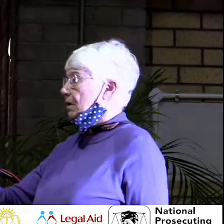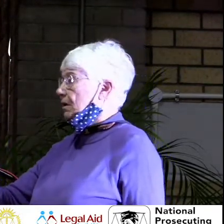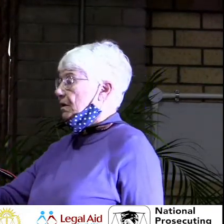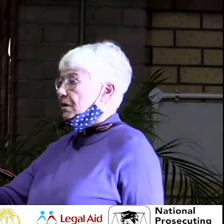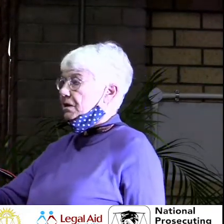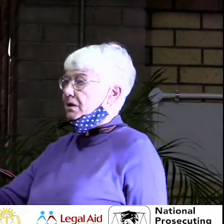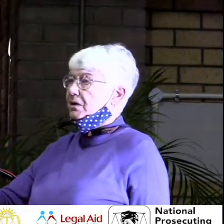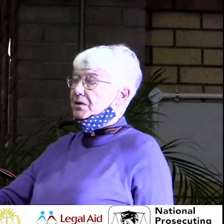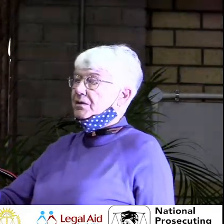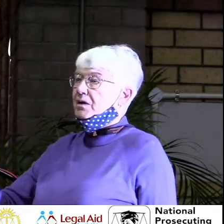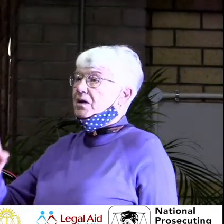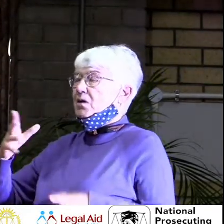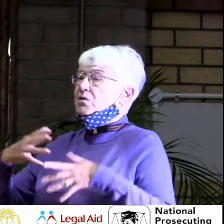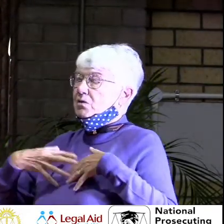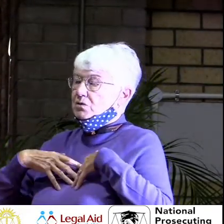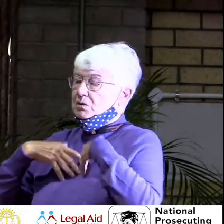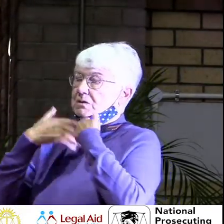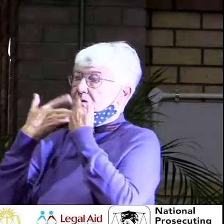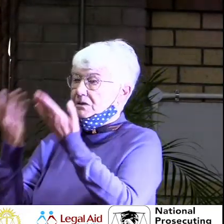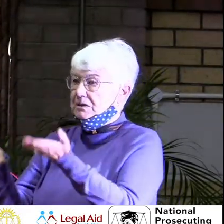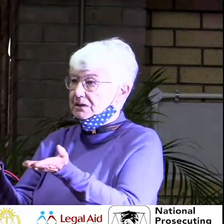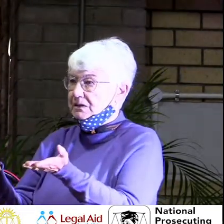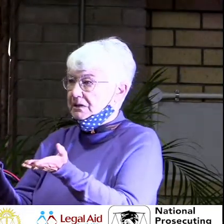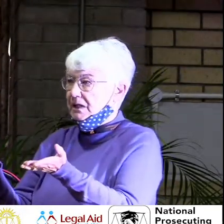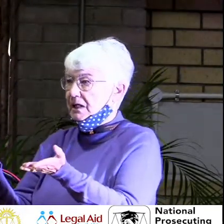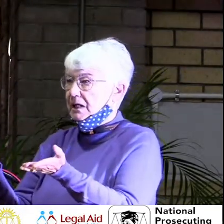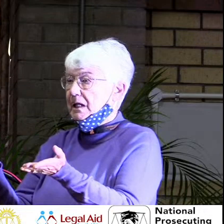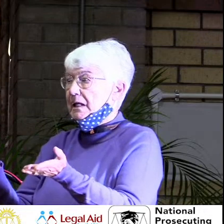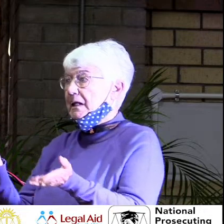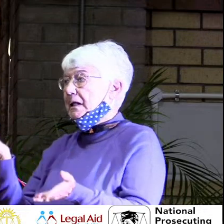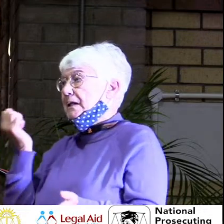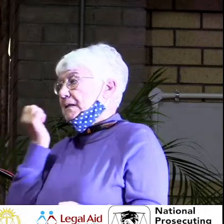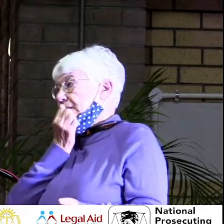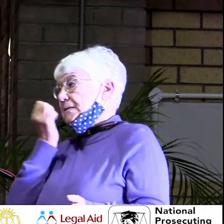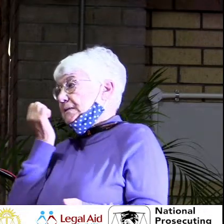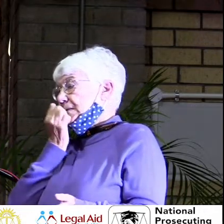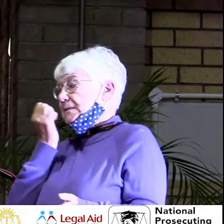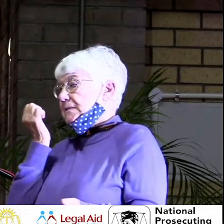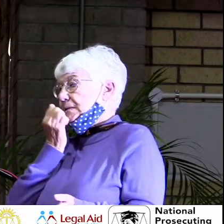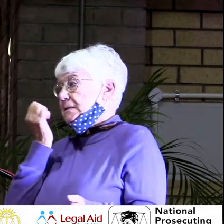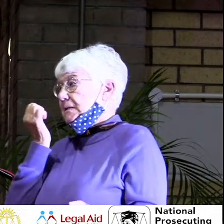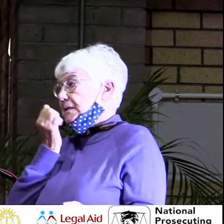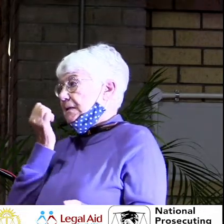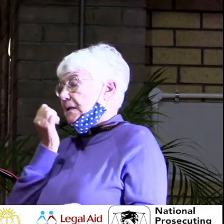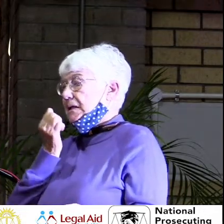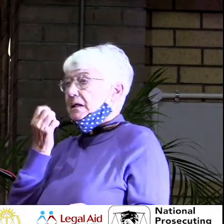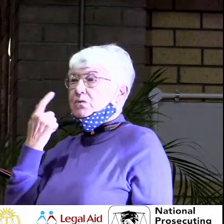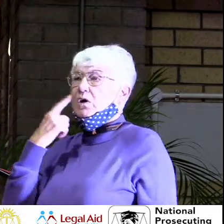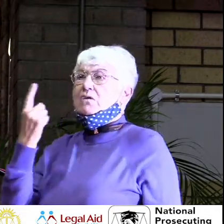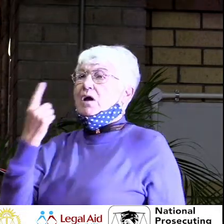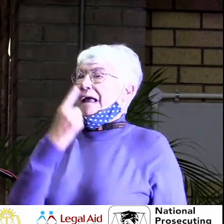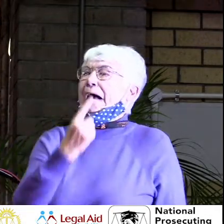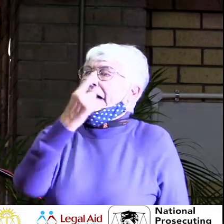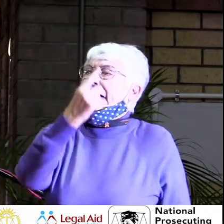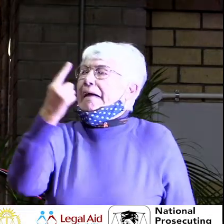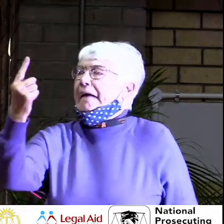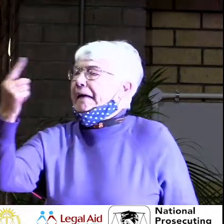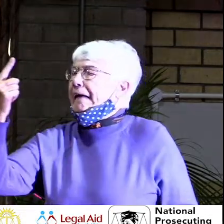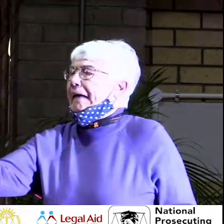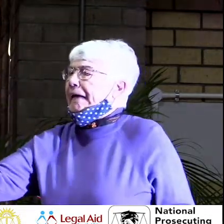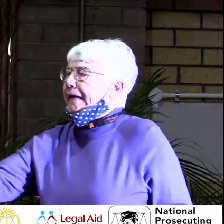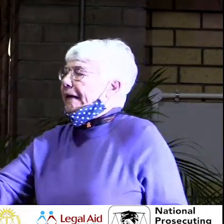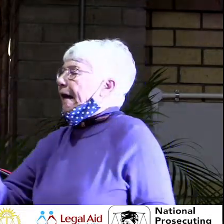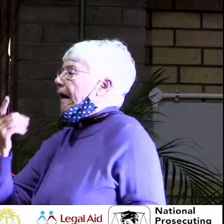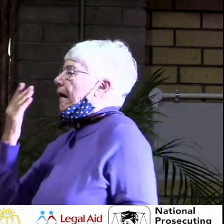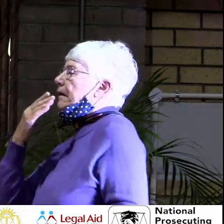you expressed. I'm sorry that we weren't able to hear from everybody, but